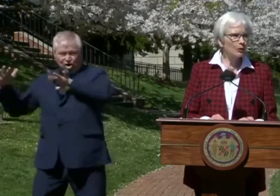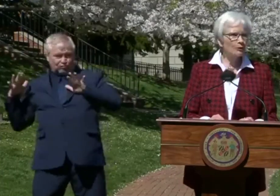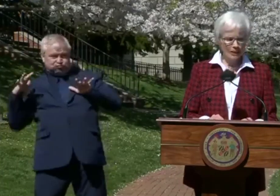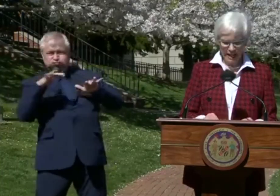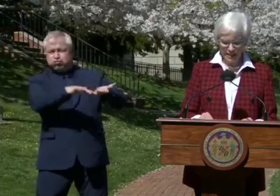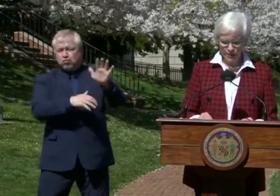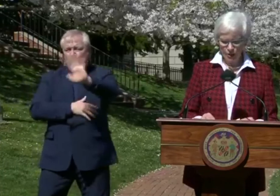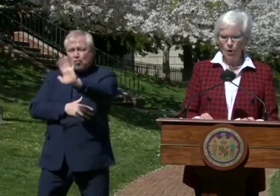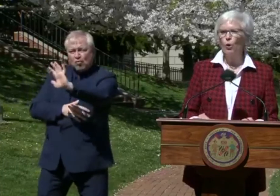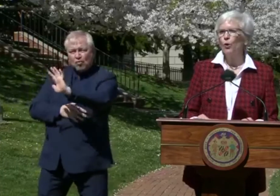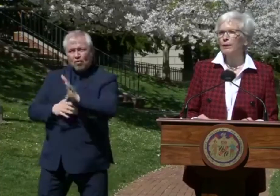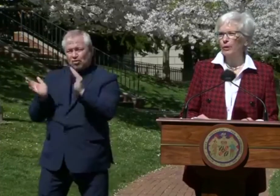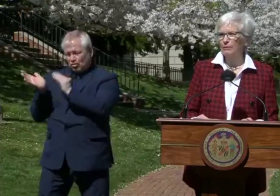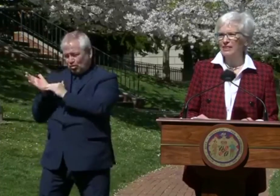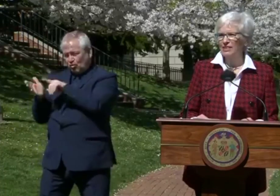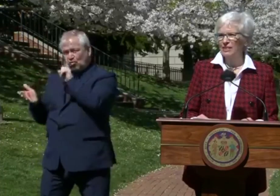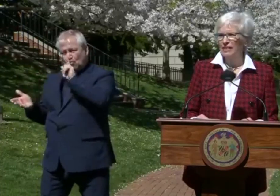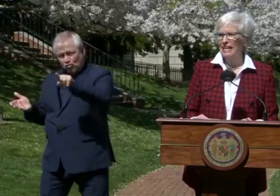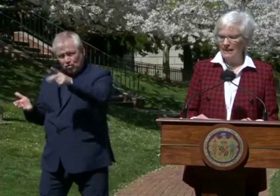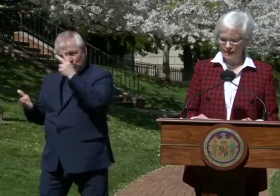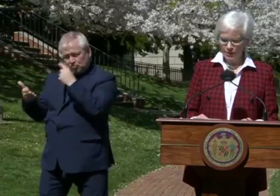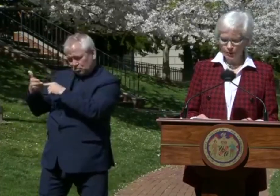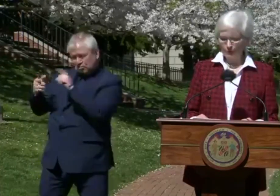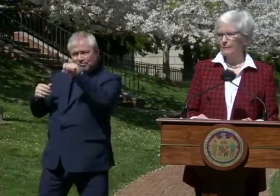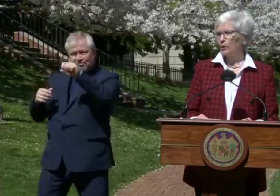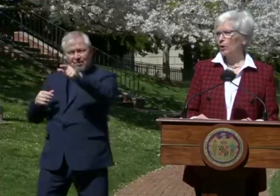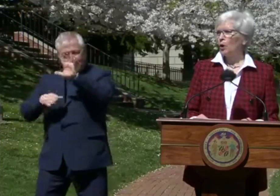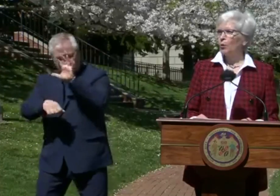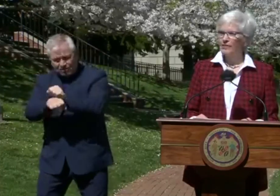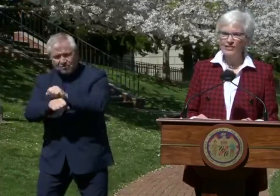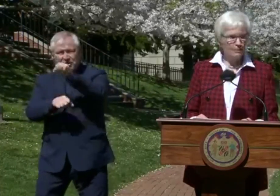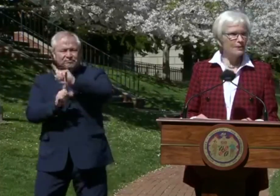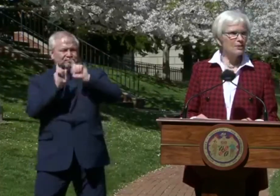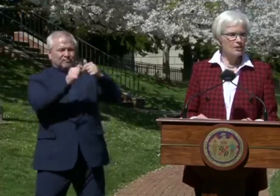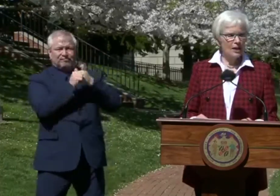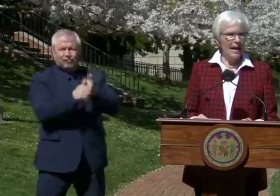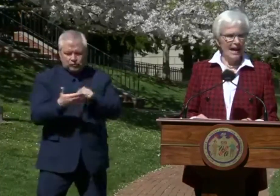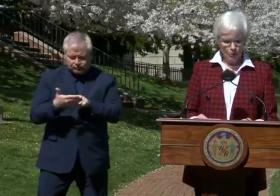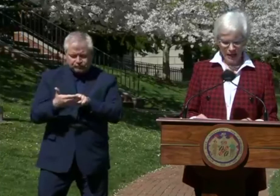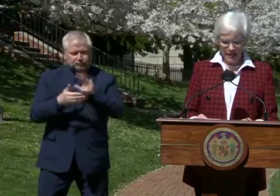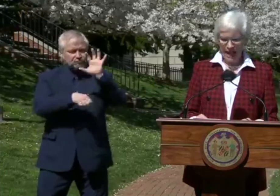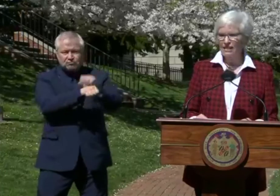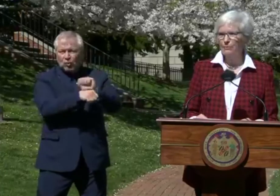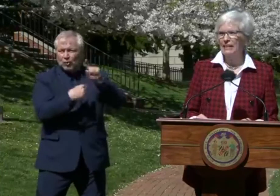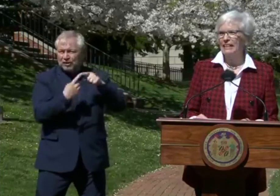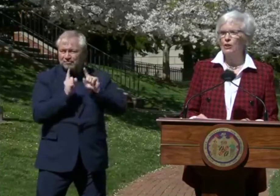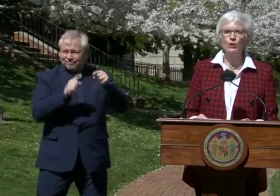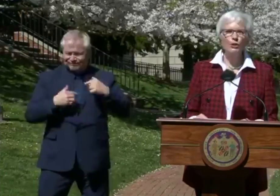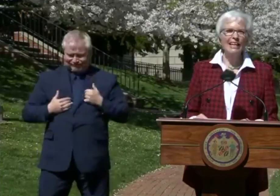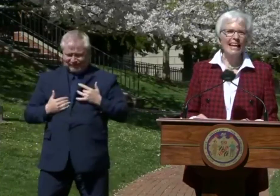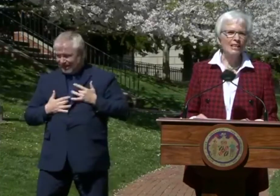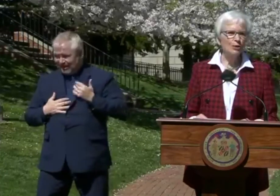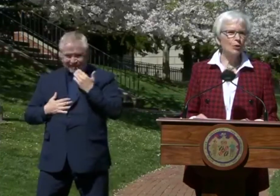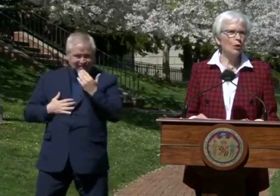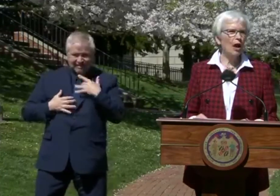order for a test or an appointment. These are for people with symptoms, as well as being in